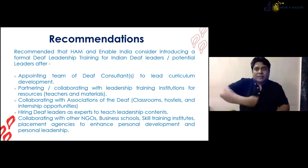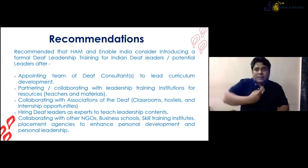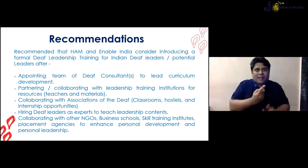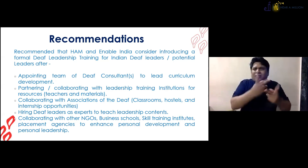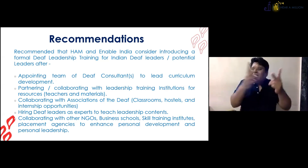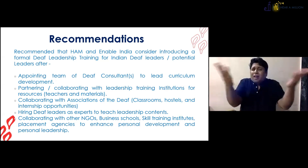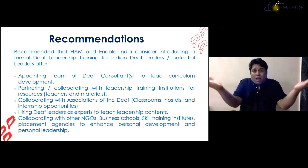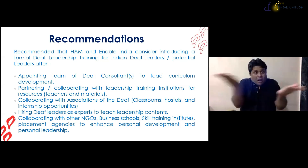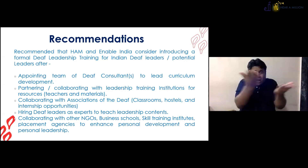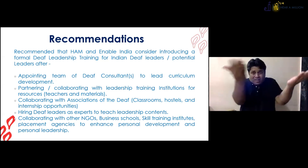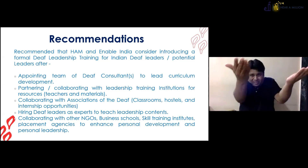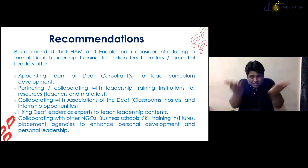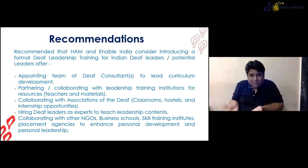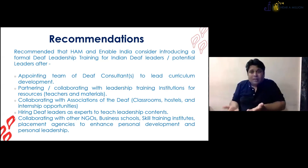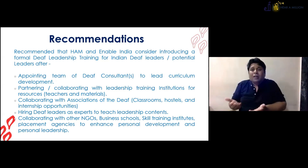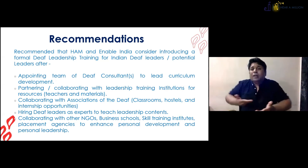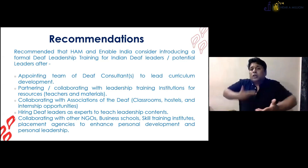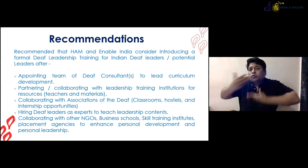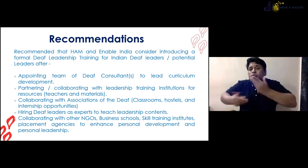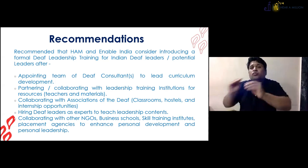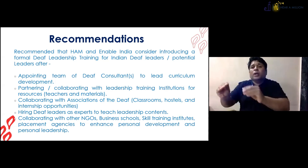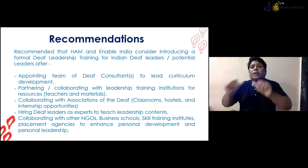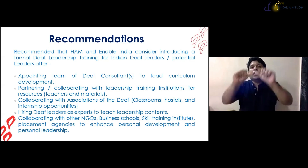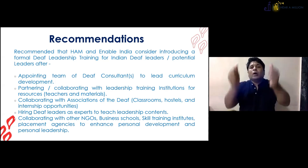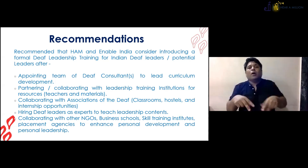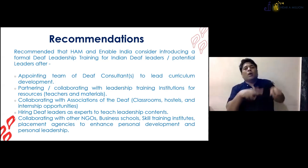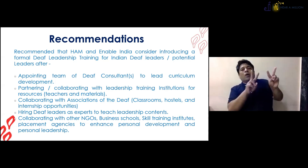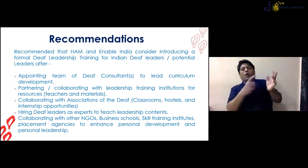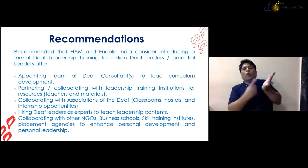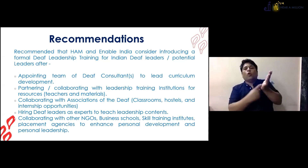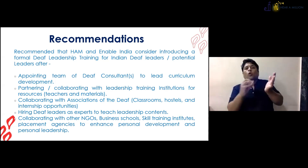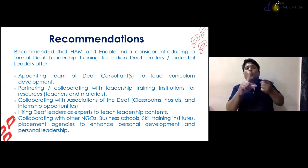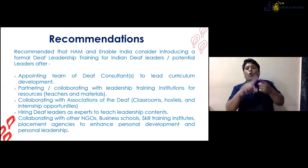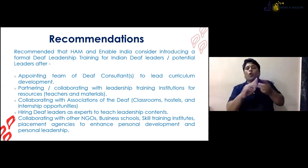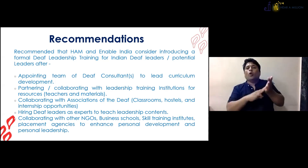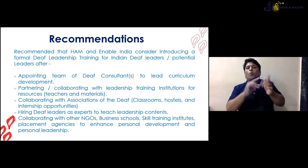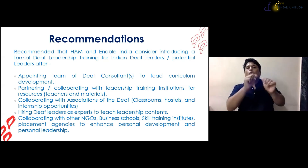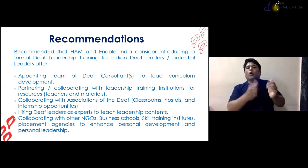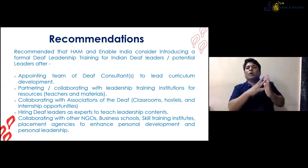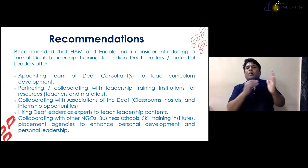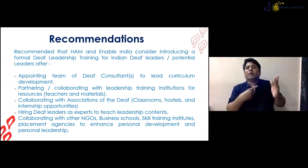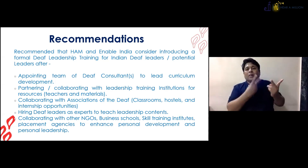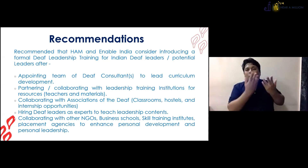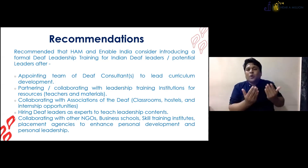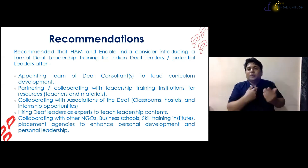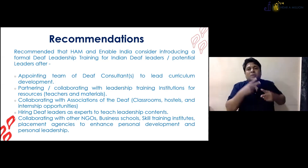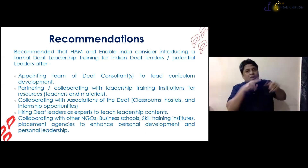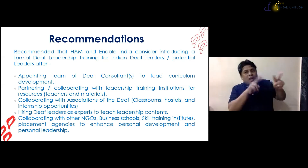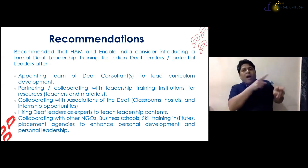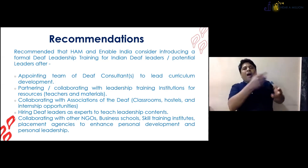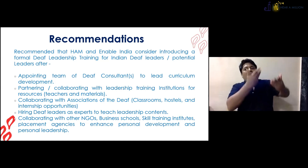People who have had experiences to come on board, like Sujit, etc. so that they can be looked up as a role